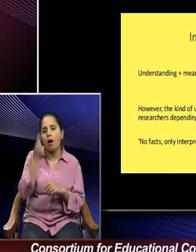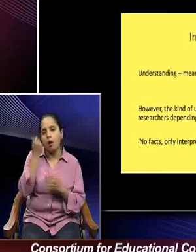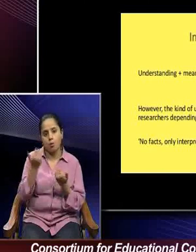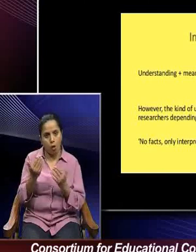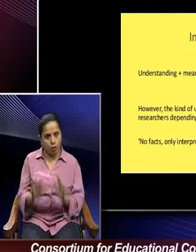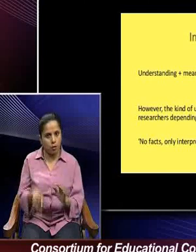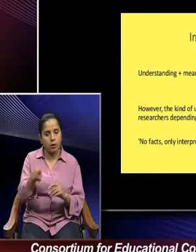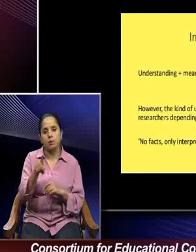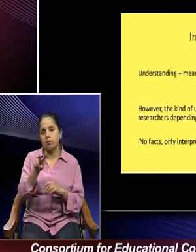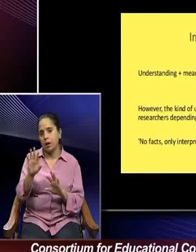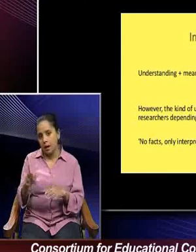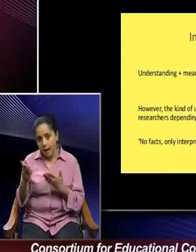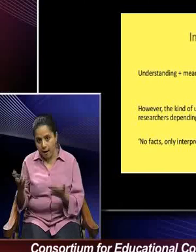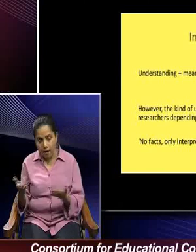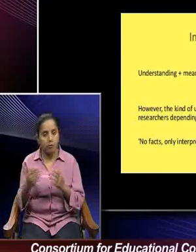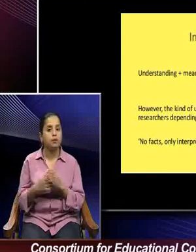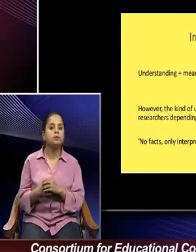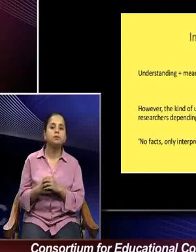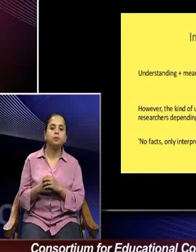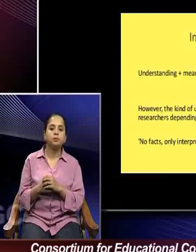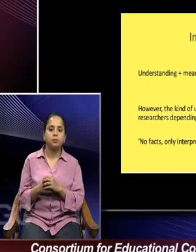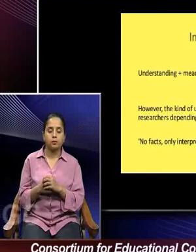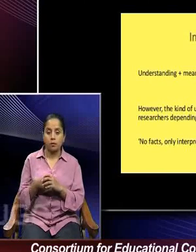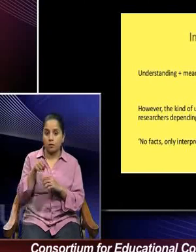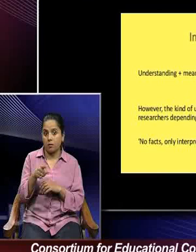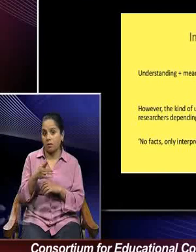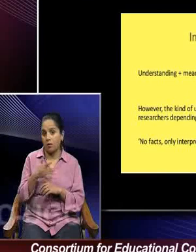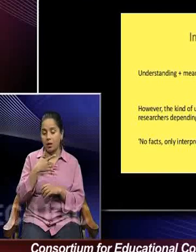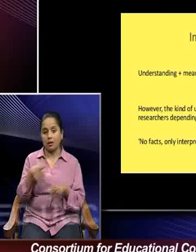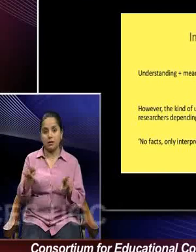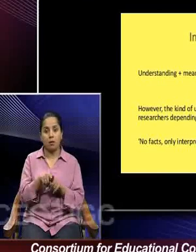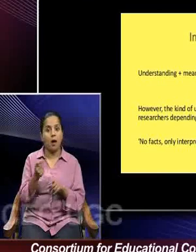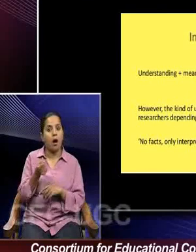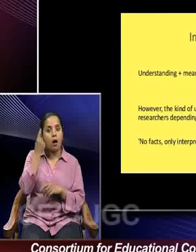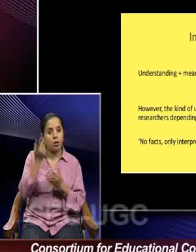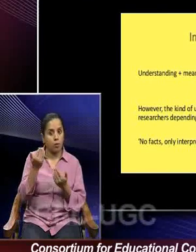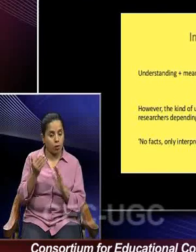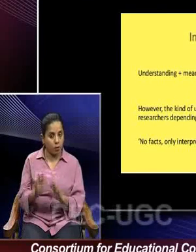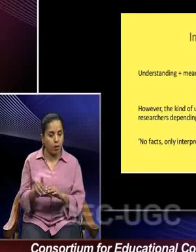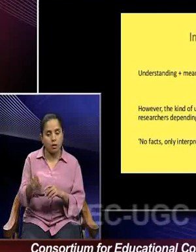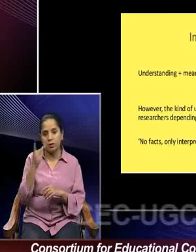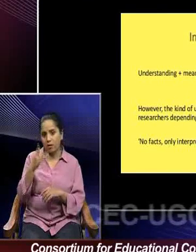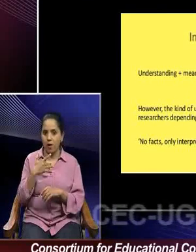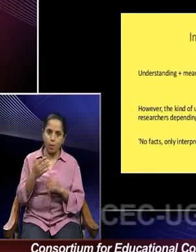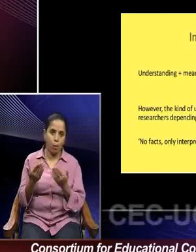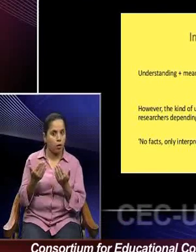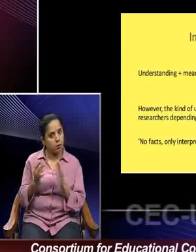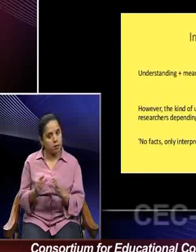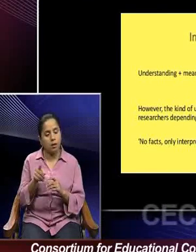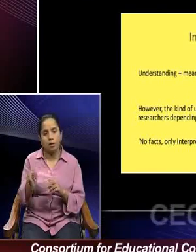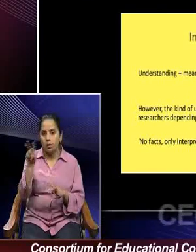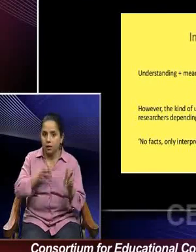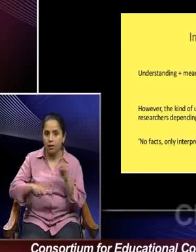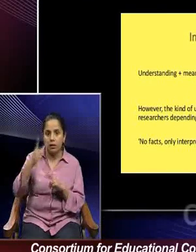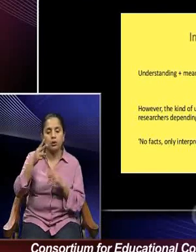plus meaning making, and the kind of understanding being, however, is sought, which is determined by